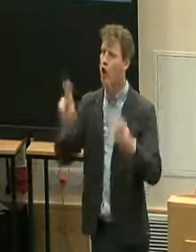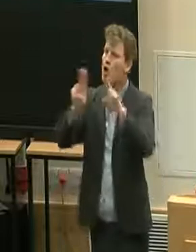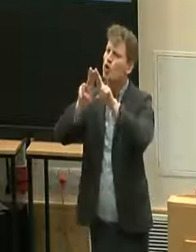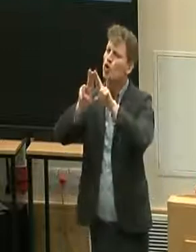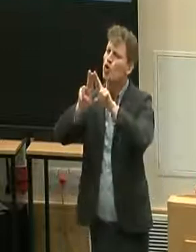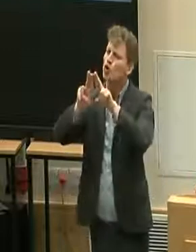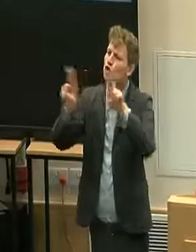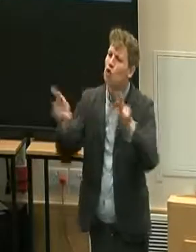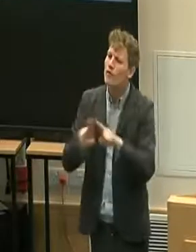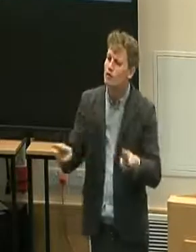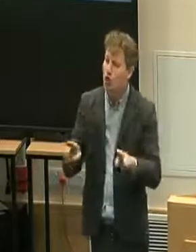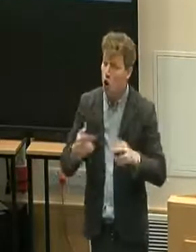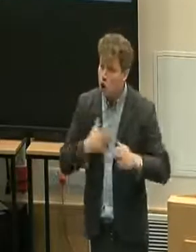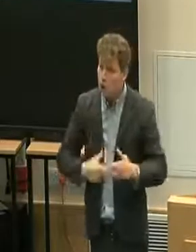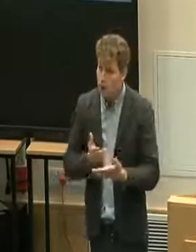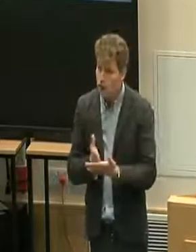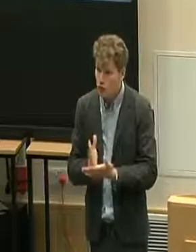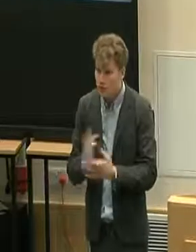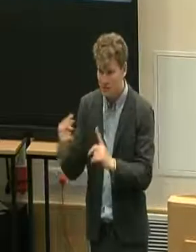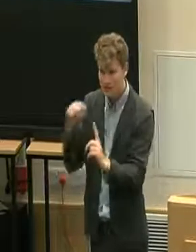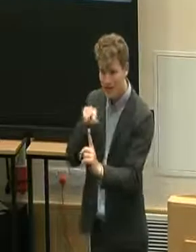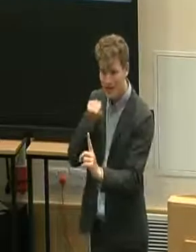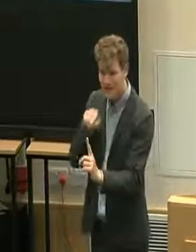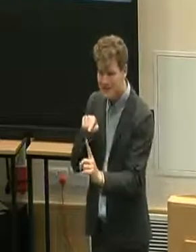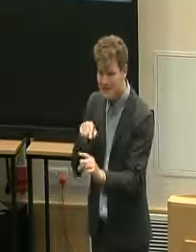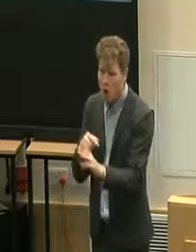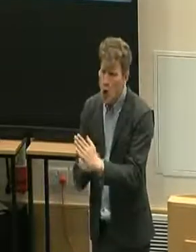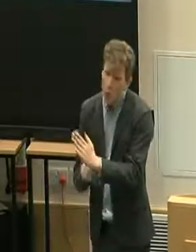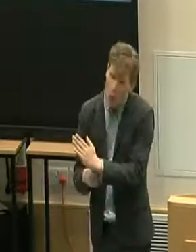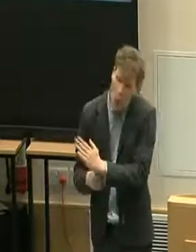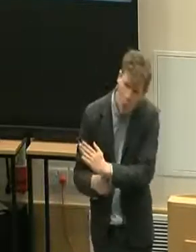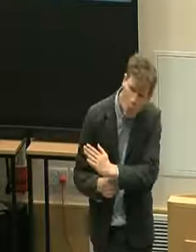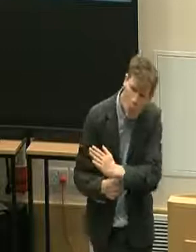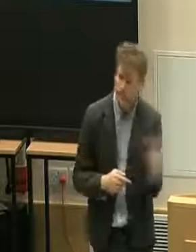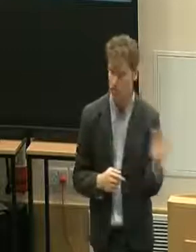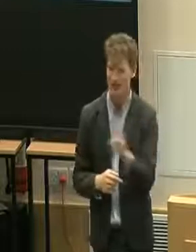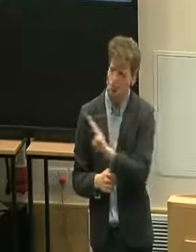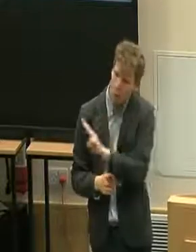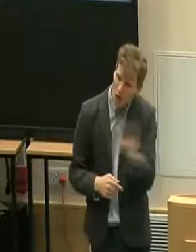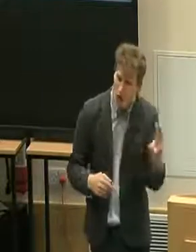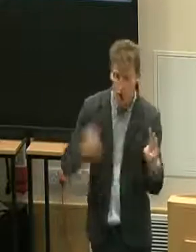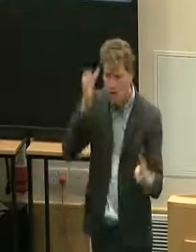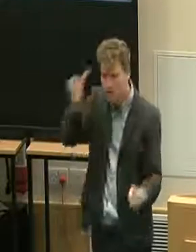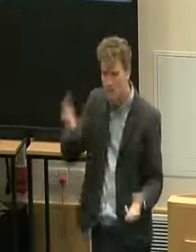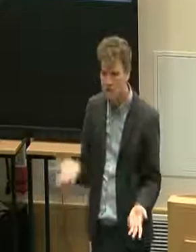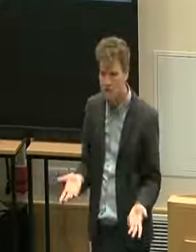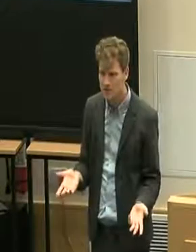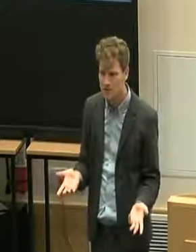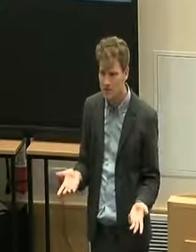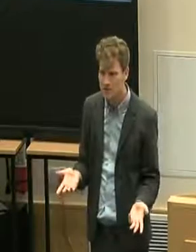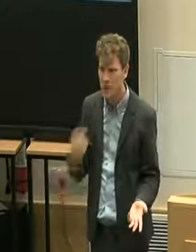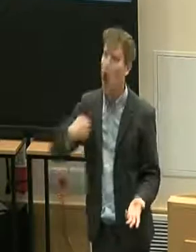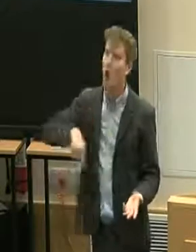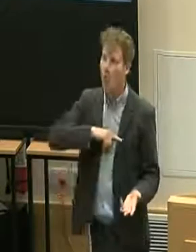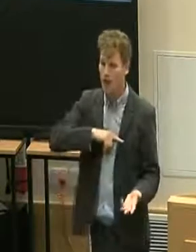That's a Western idea that is intended to apply to us in different parts of the world, and we don't think that way